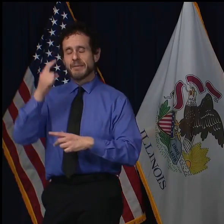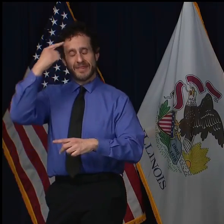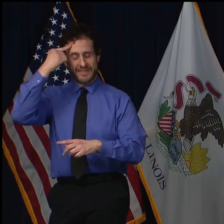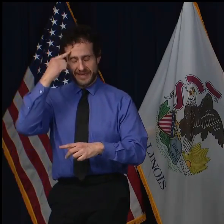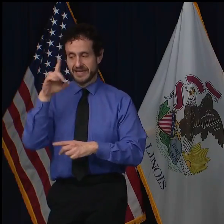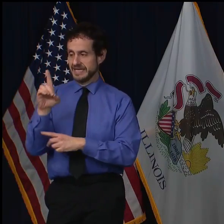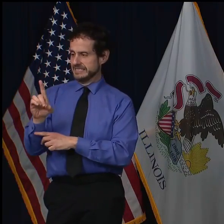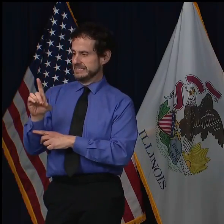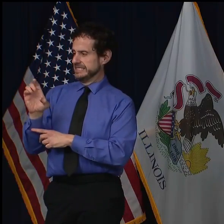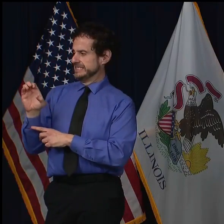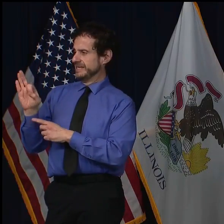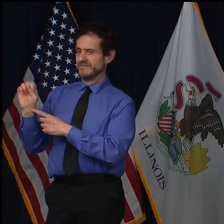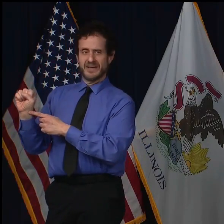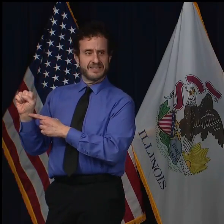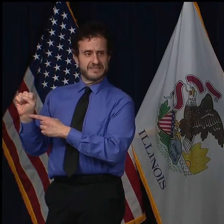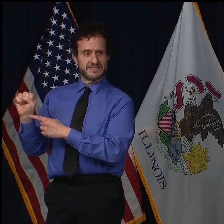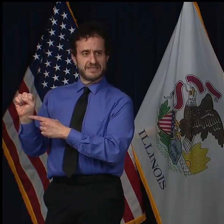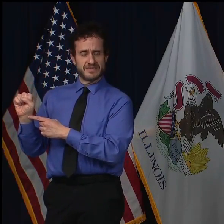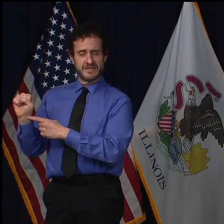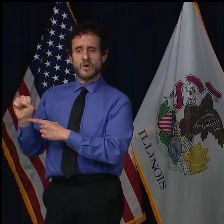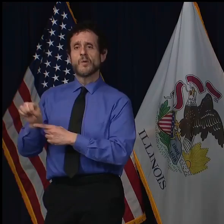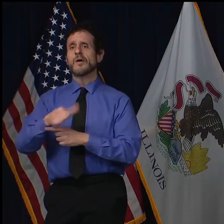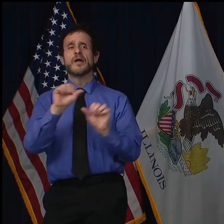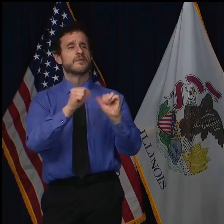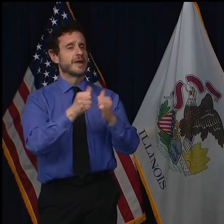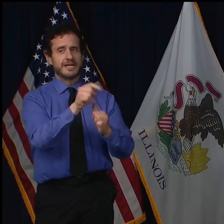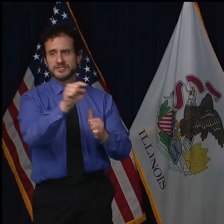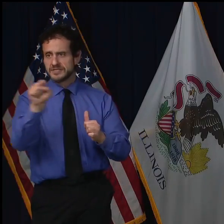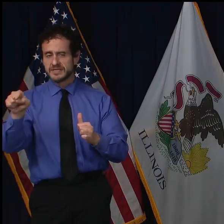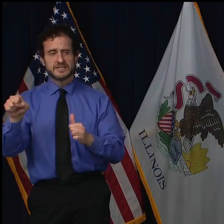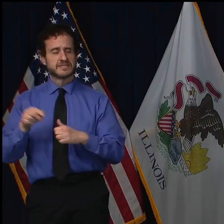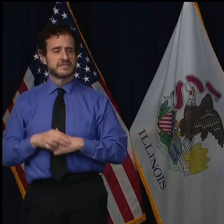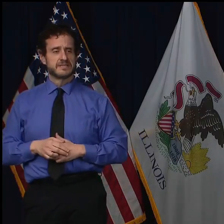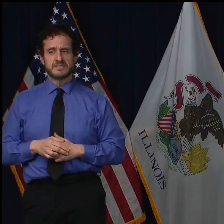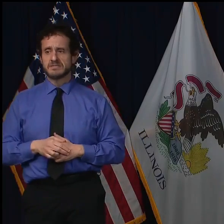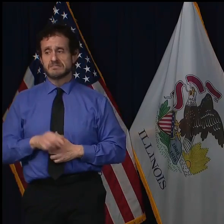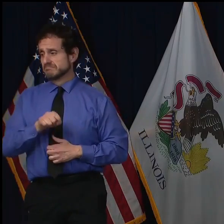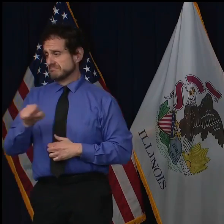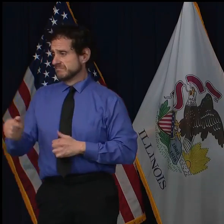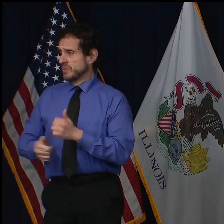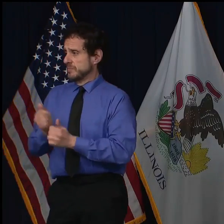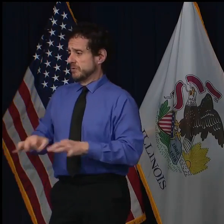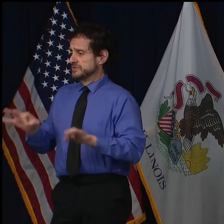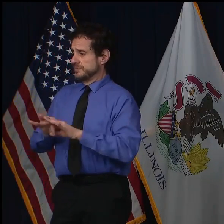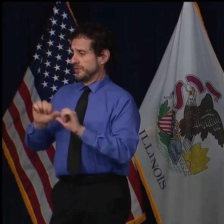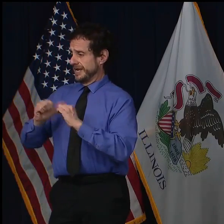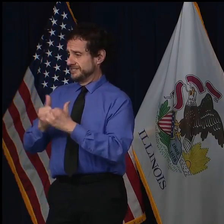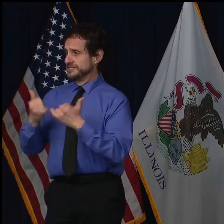Think about it. Think about the agencies that are now front and center, the most important agencies right